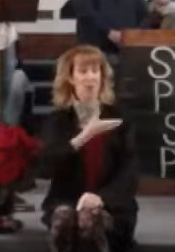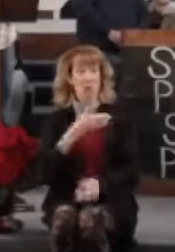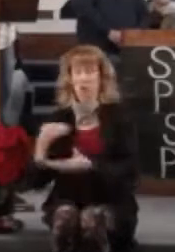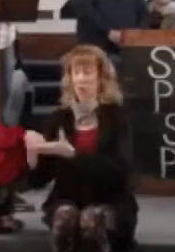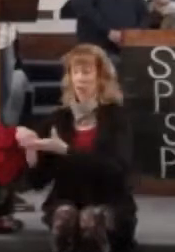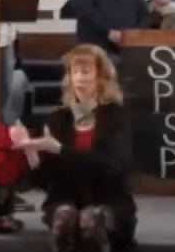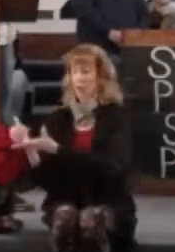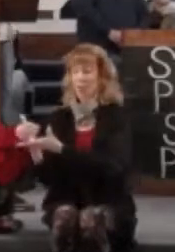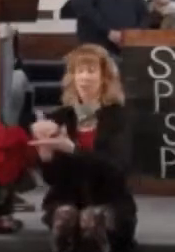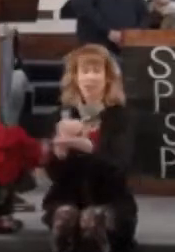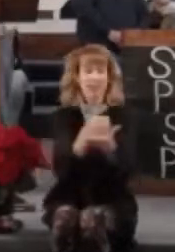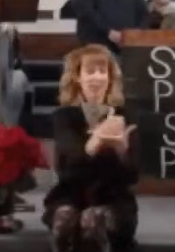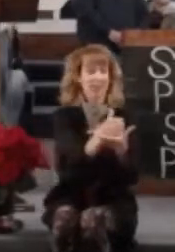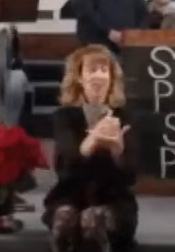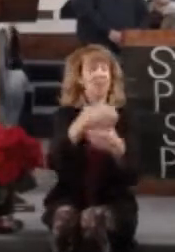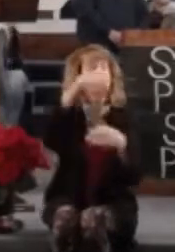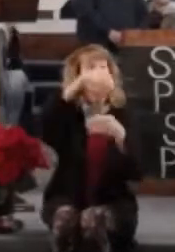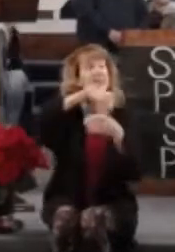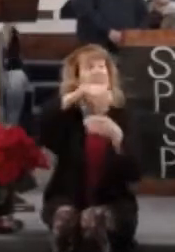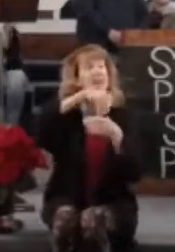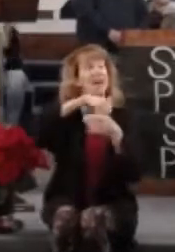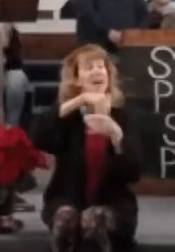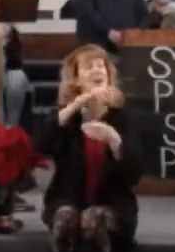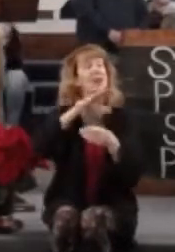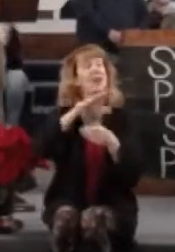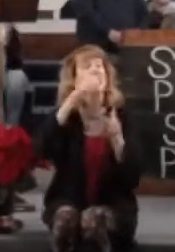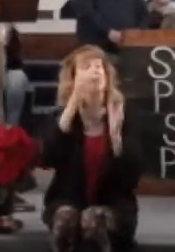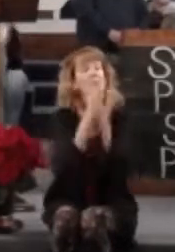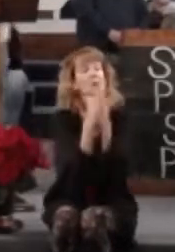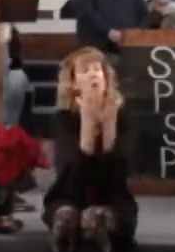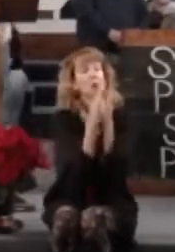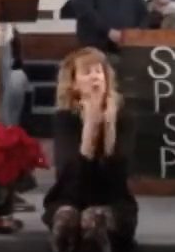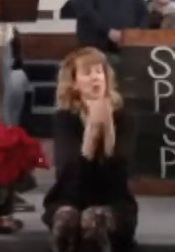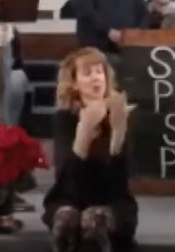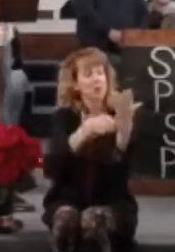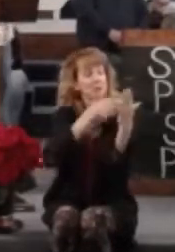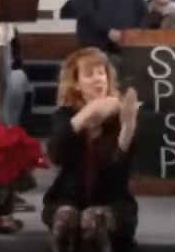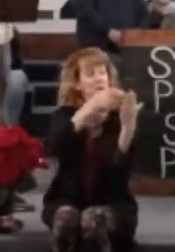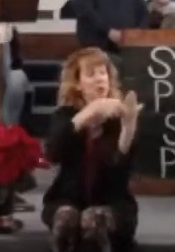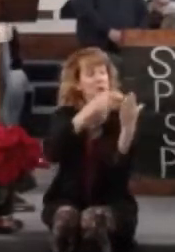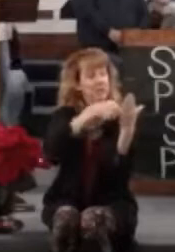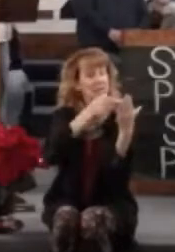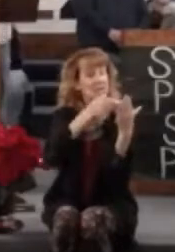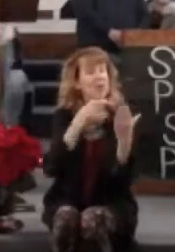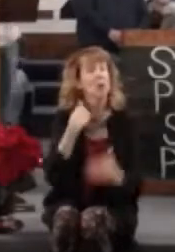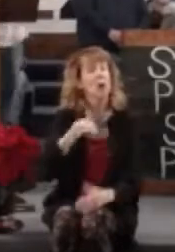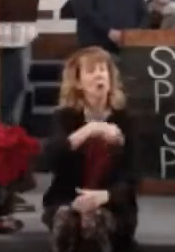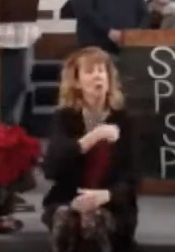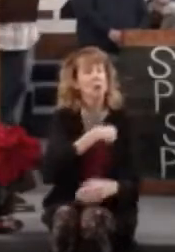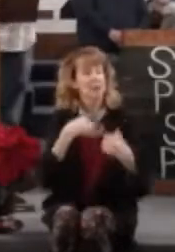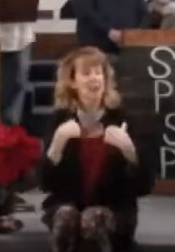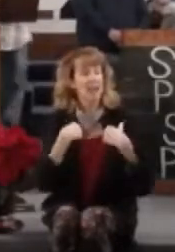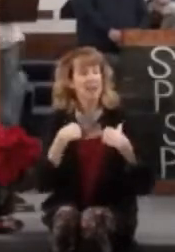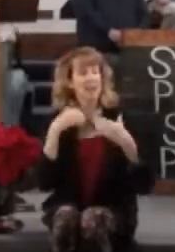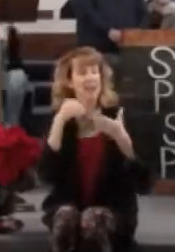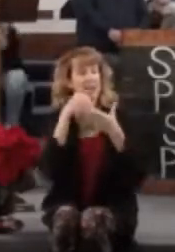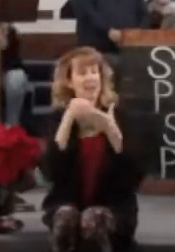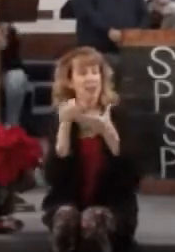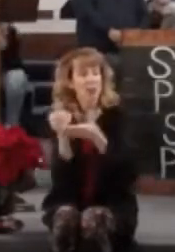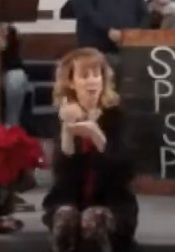your worship folder is that our Lottie Moon little envelope. And I'm getting ready to take up the offering, ushers, just so you know.